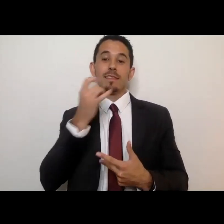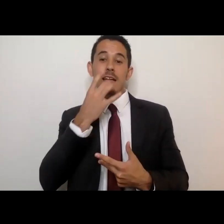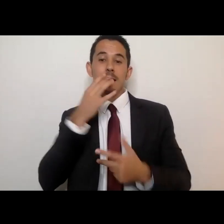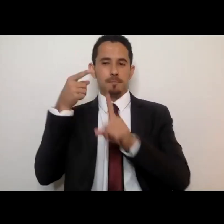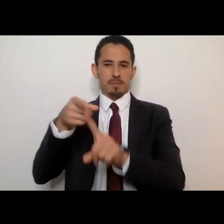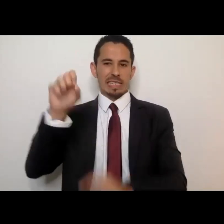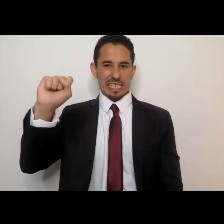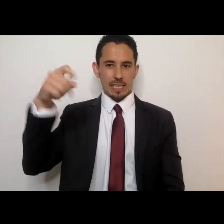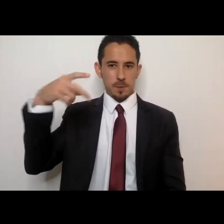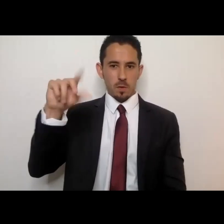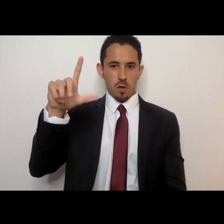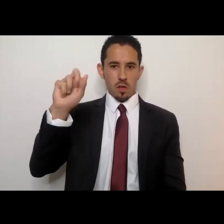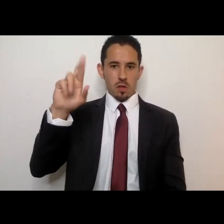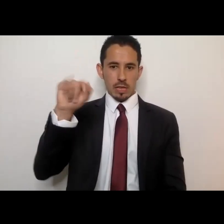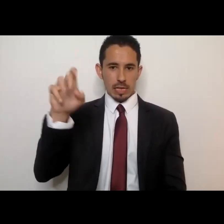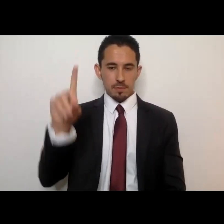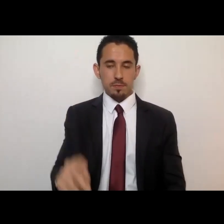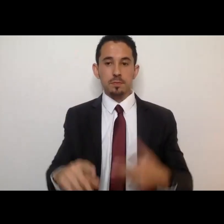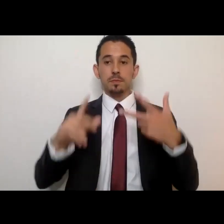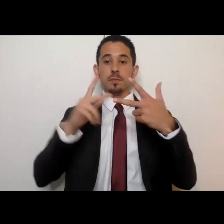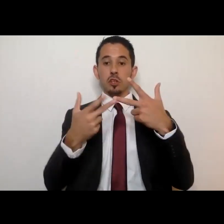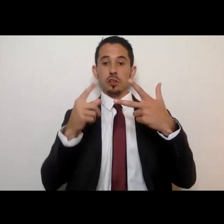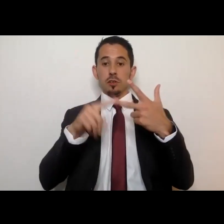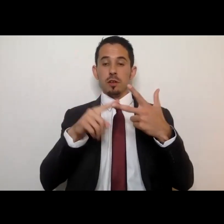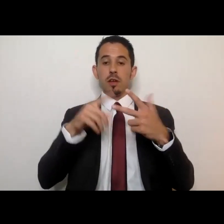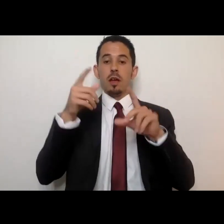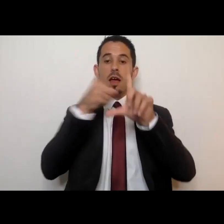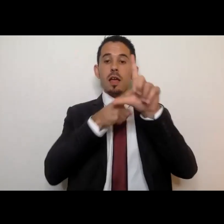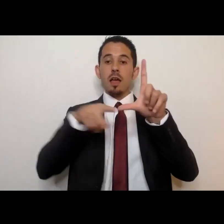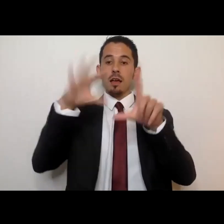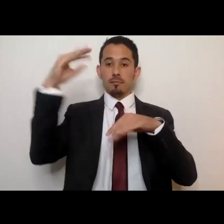particular polarization of light, in this case S polarization,